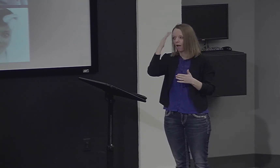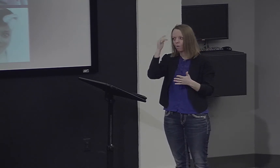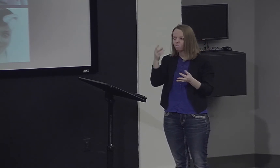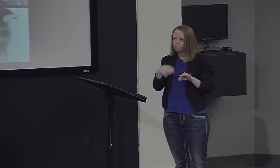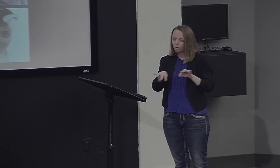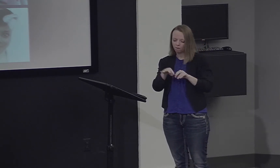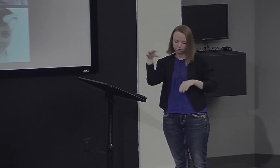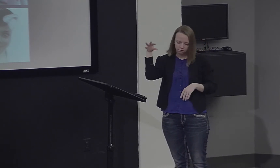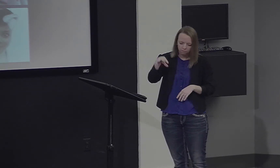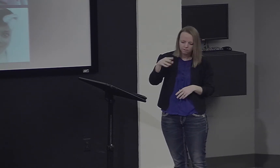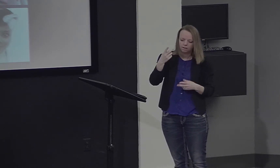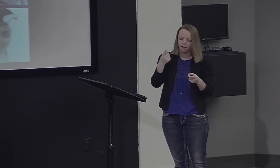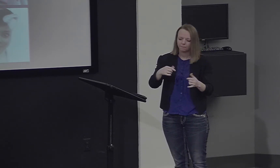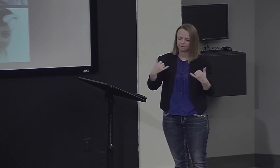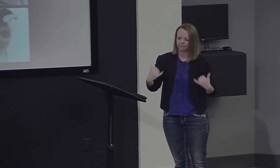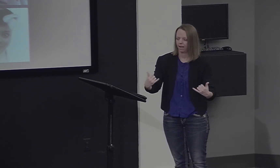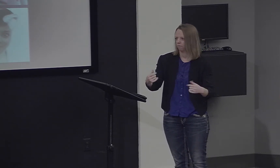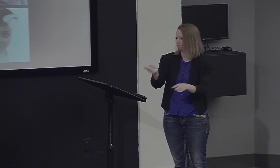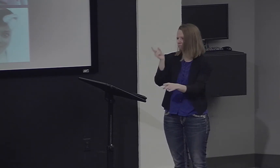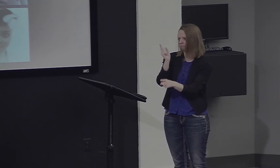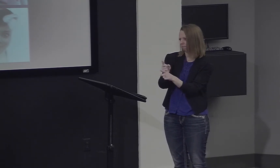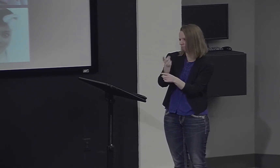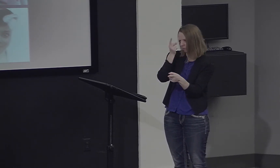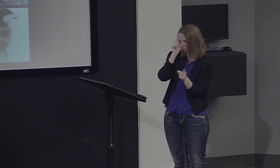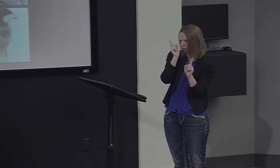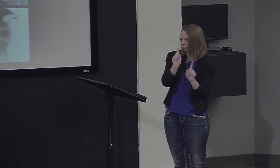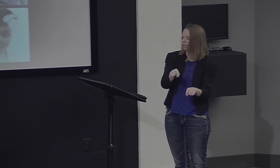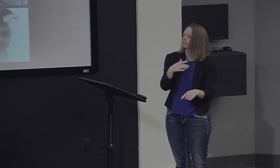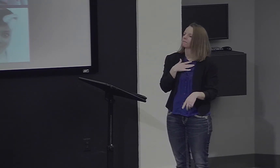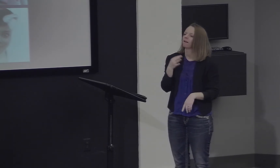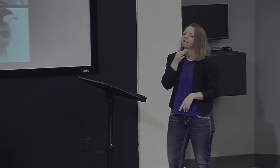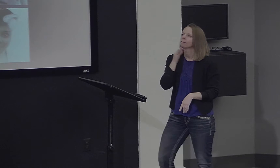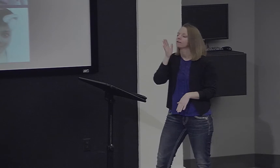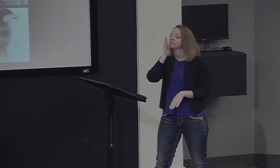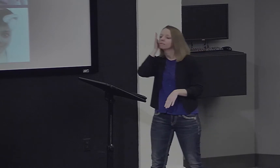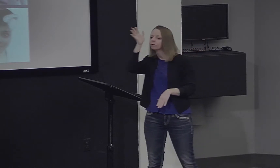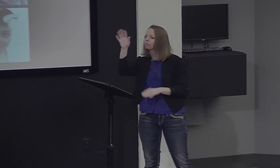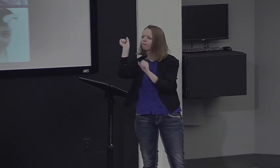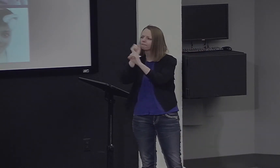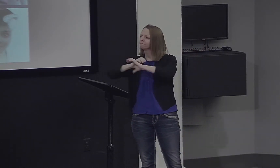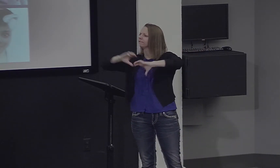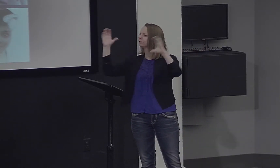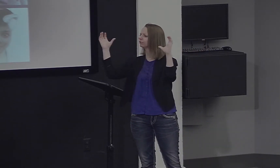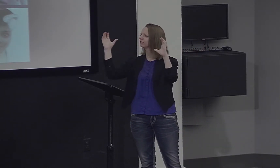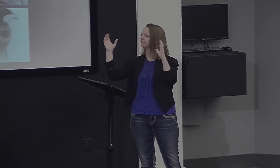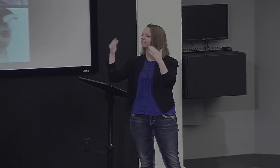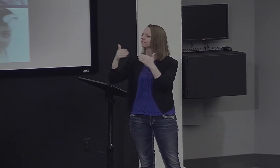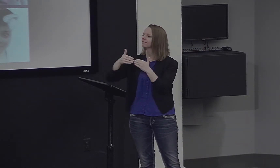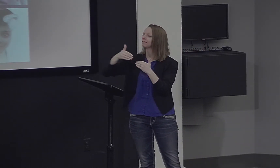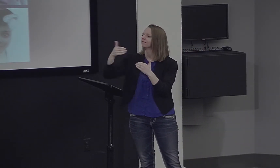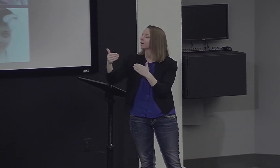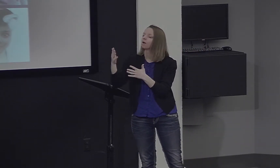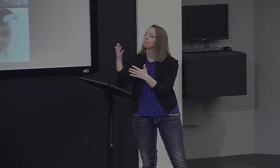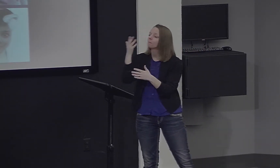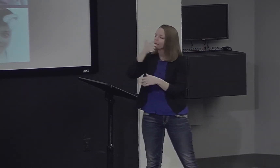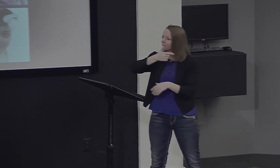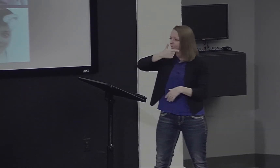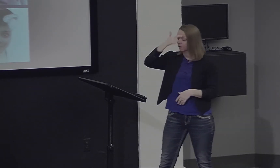You mentioned the how, and I know that you've said it. It's very important to shine a light on what is going on now. But may I ask, what is